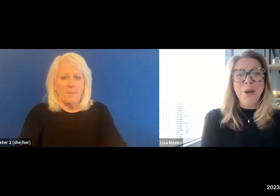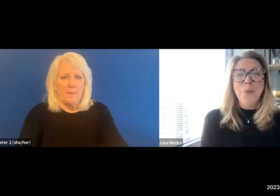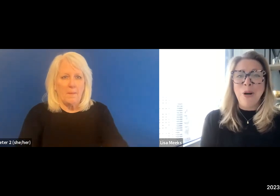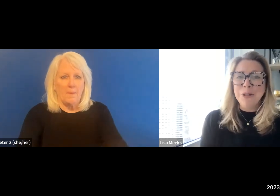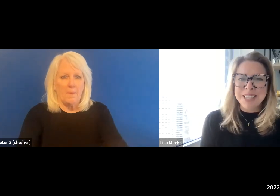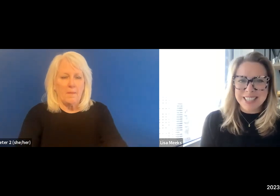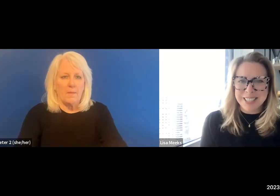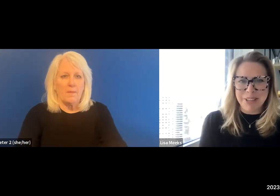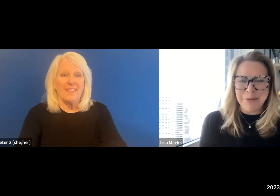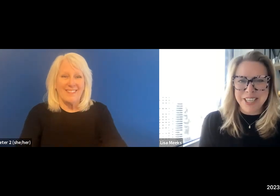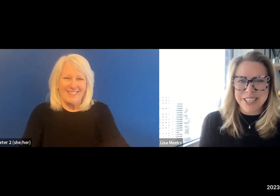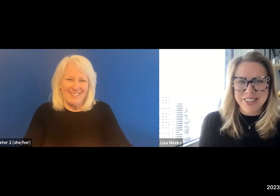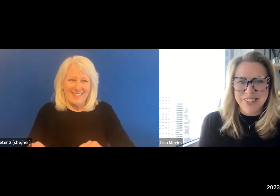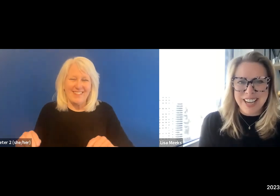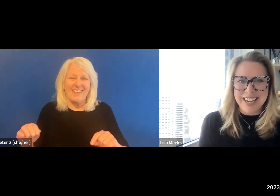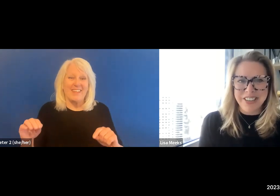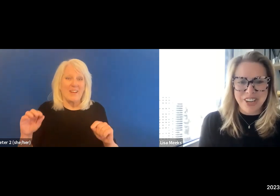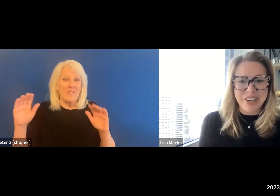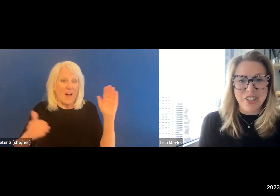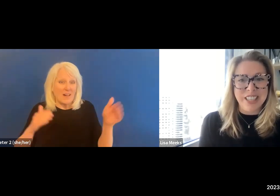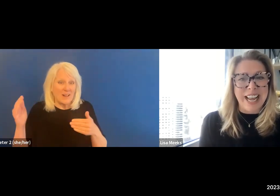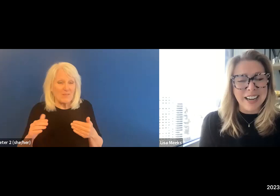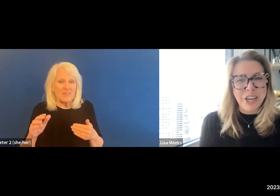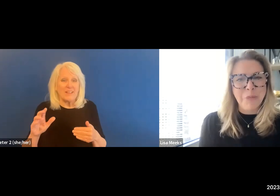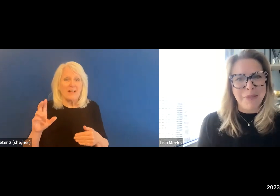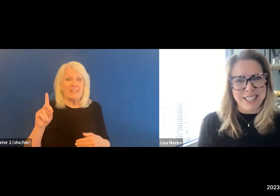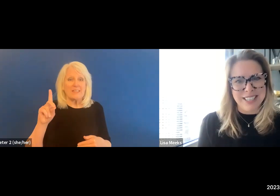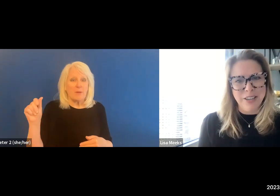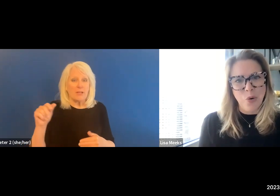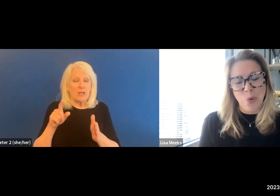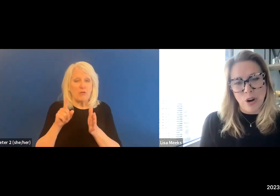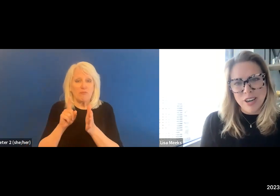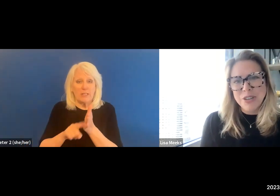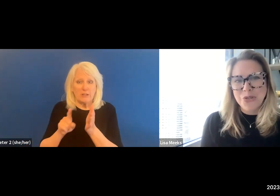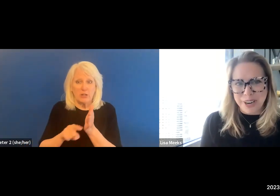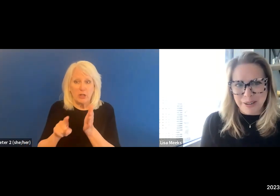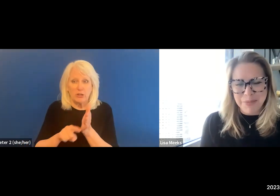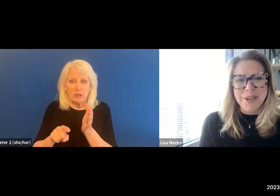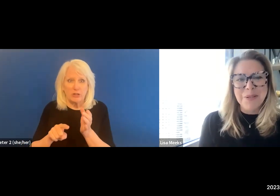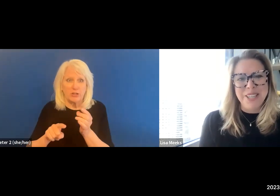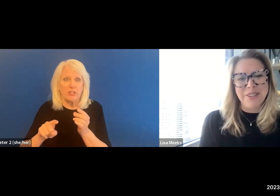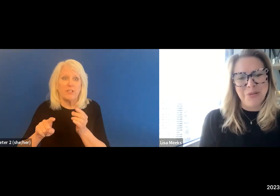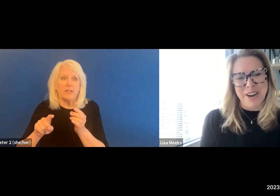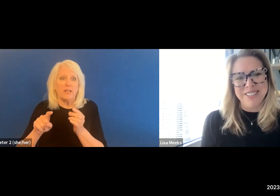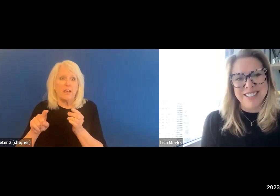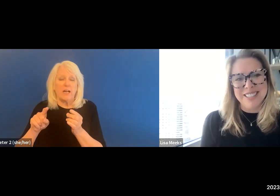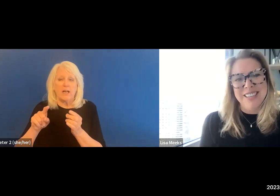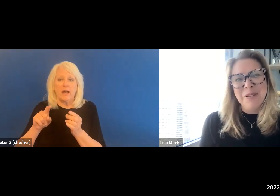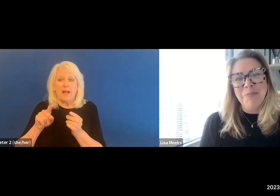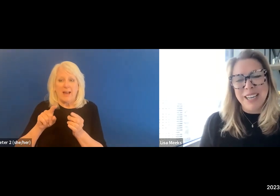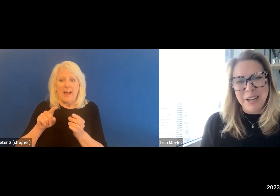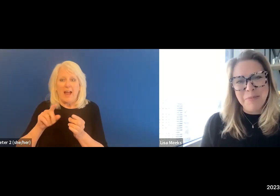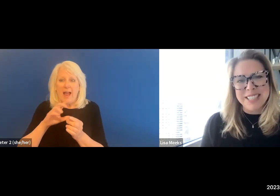Well, welcome to the Disability Research and Education in Academic Medicine, or DREAM, Research